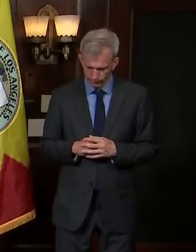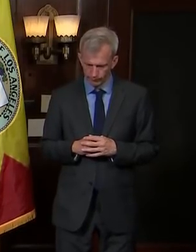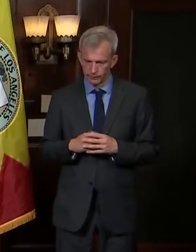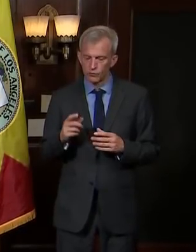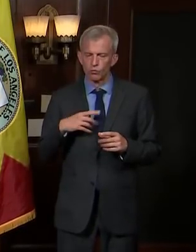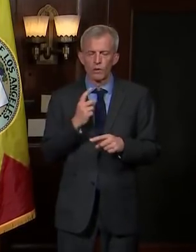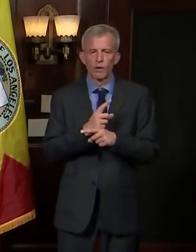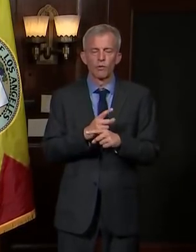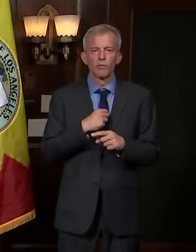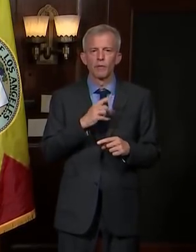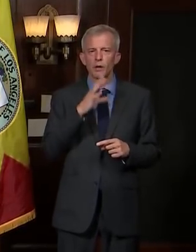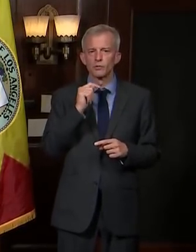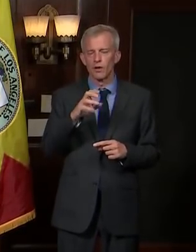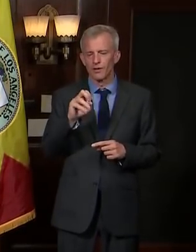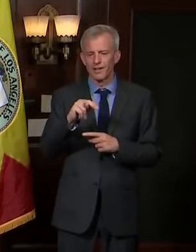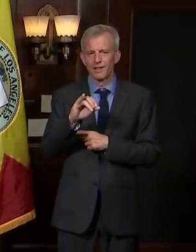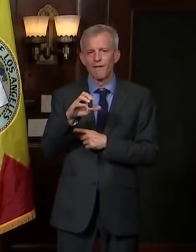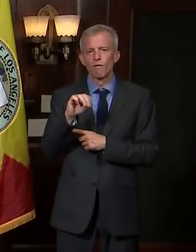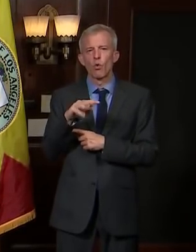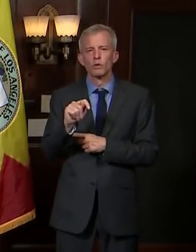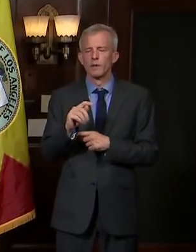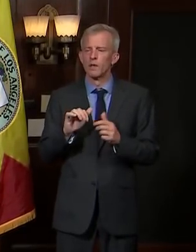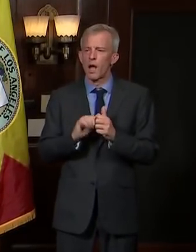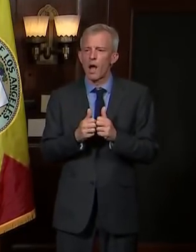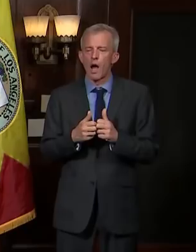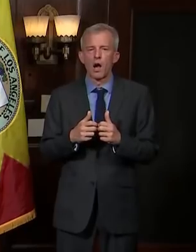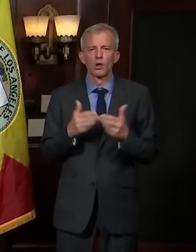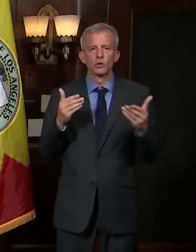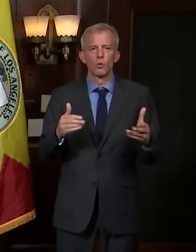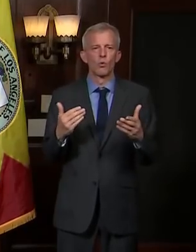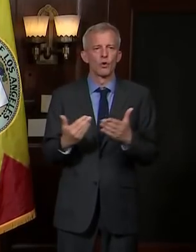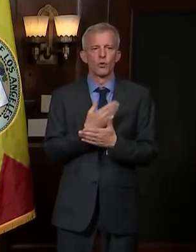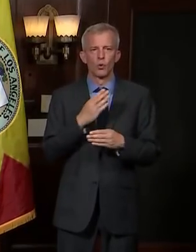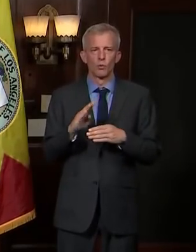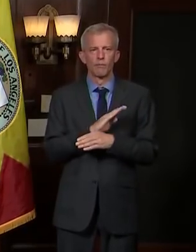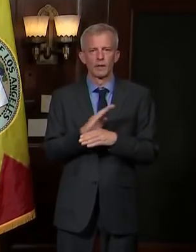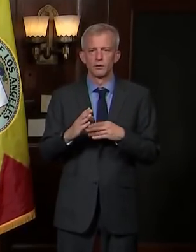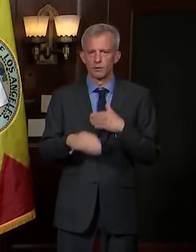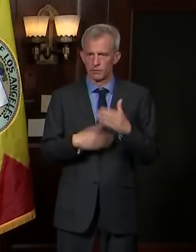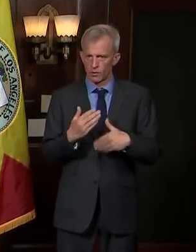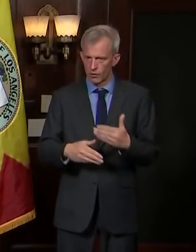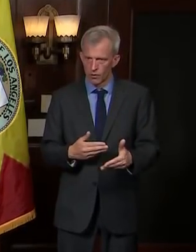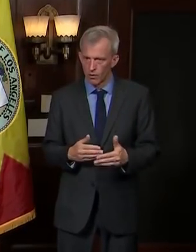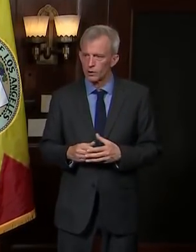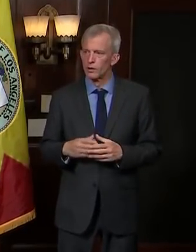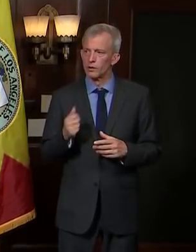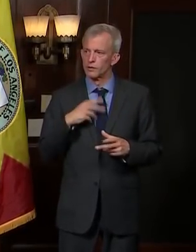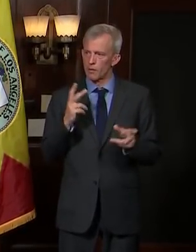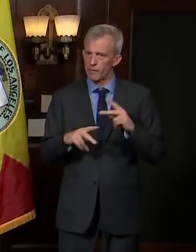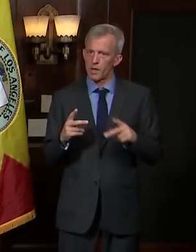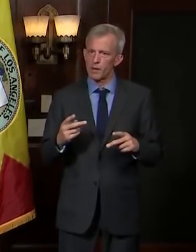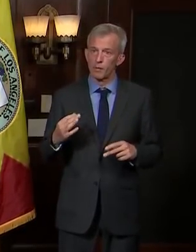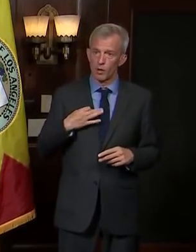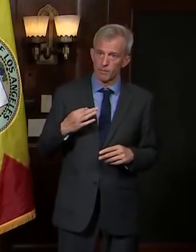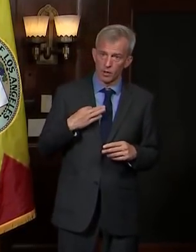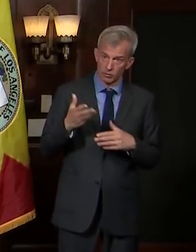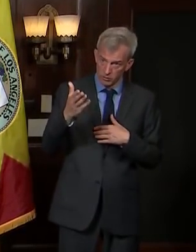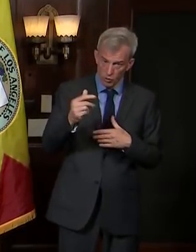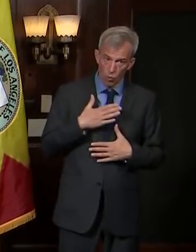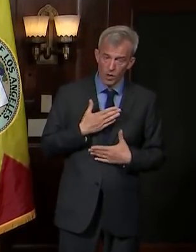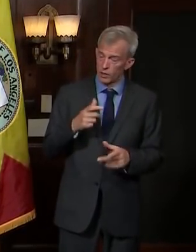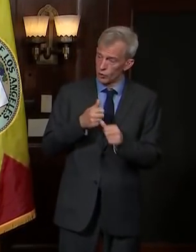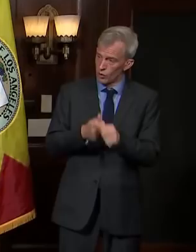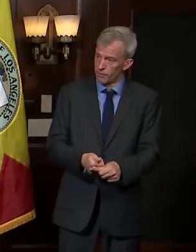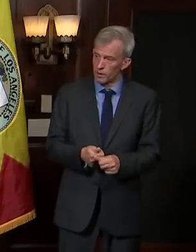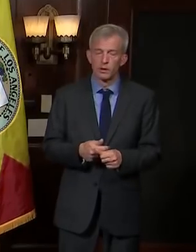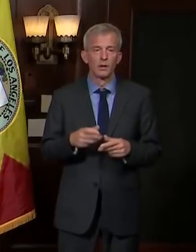the new business protocols for construction sites? Have you received those that have put in applications and are willing to comply? Absolutely, and today